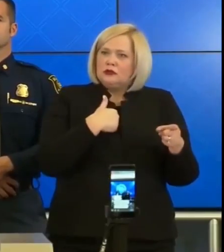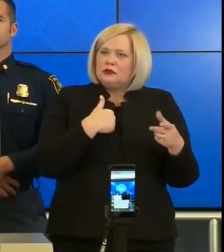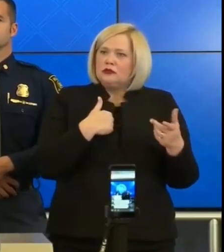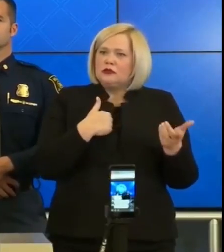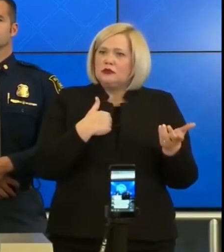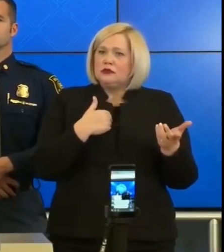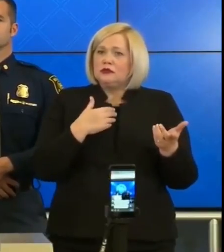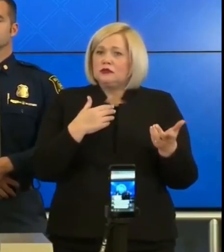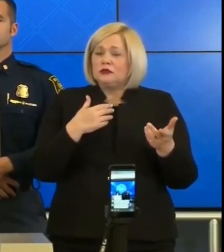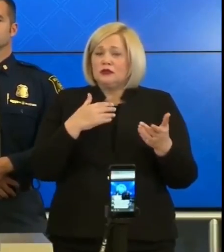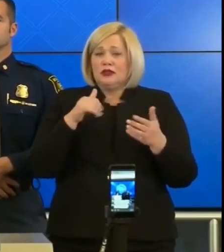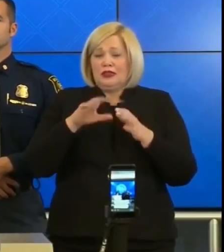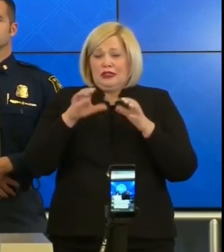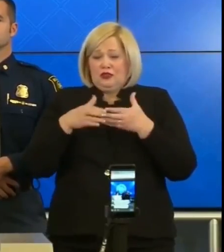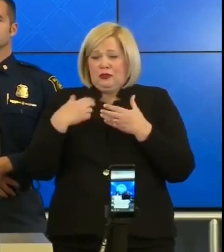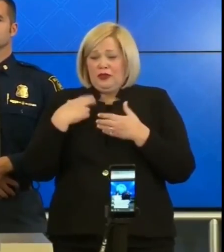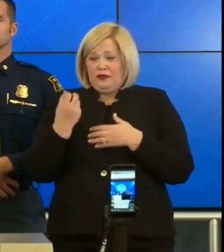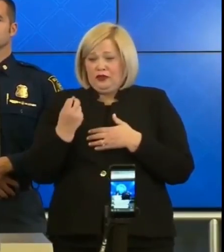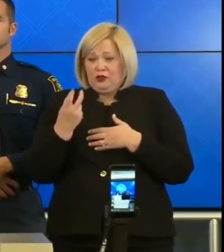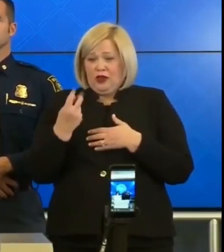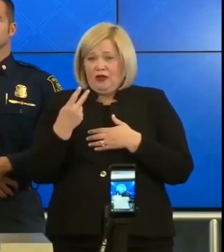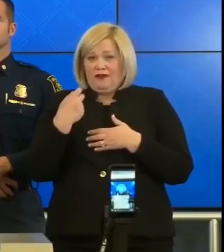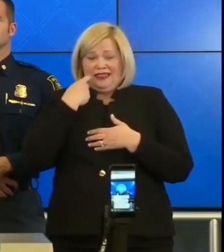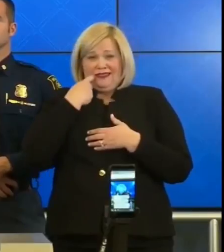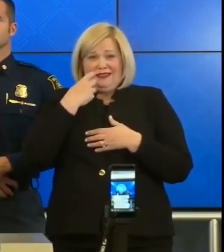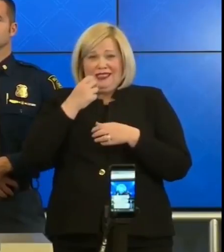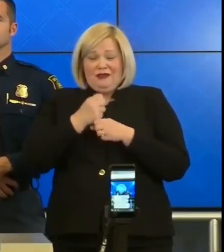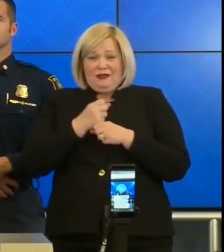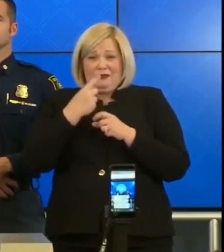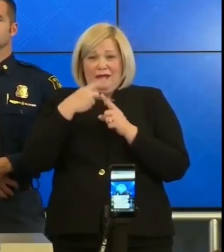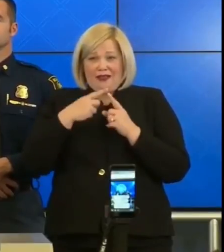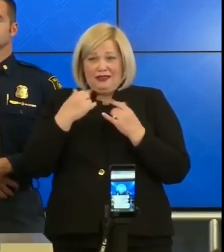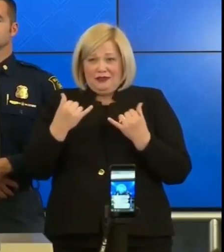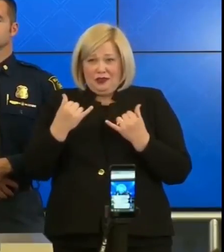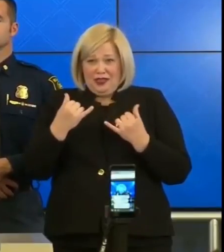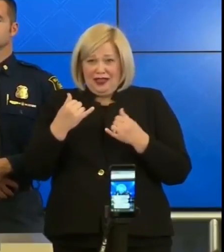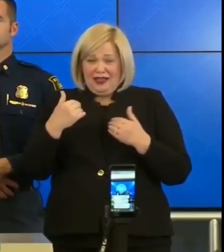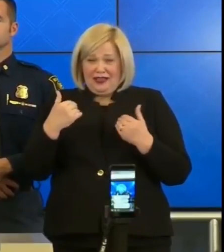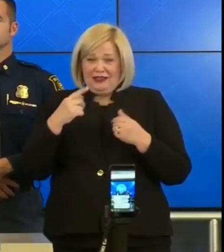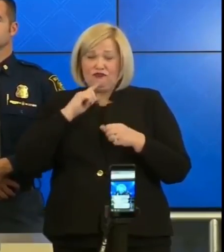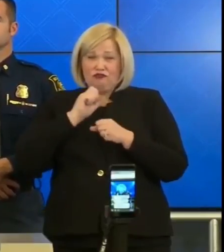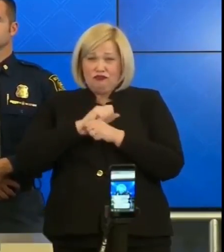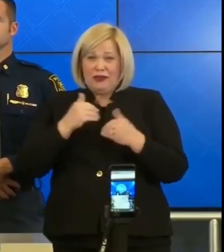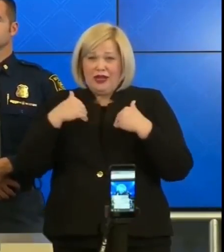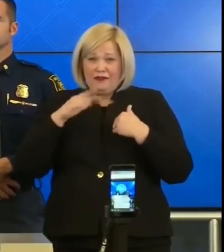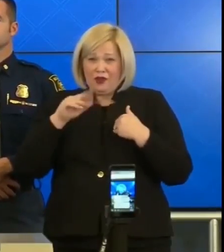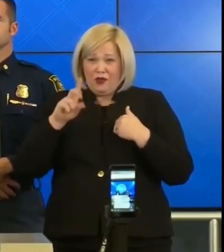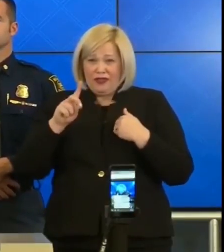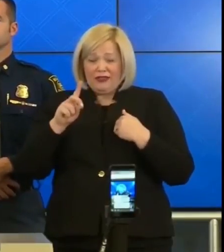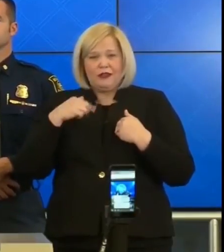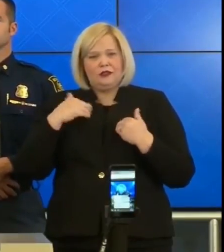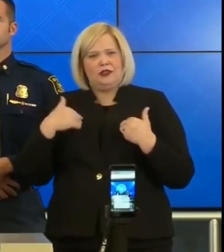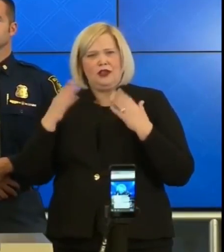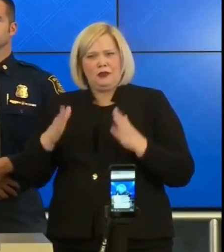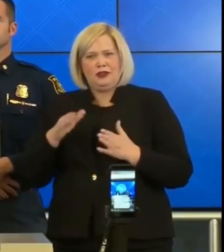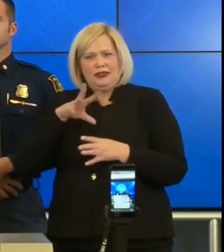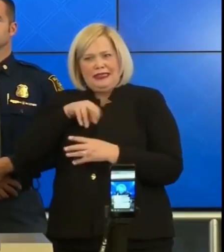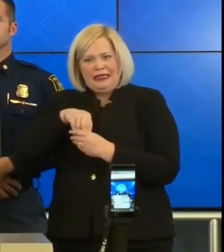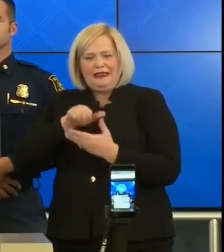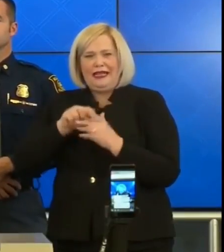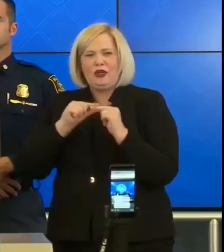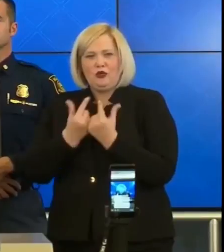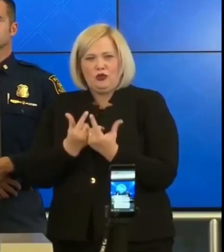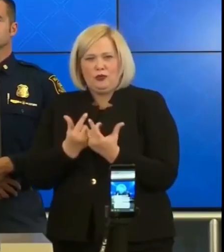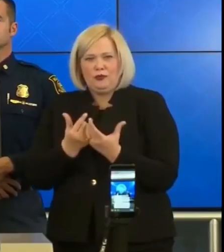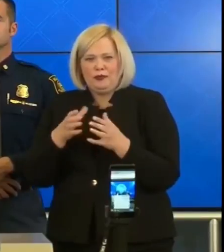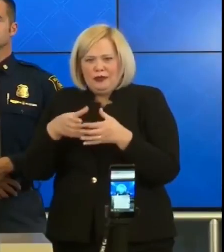In this group of 12 that have come back positive today, we know that there is a younger person in that group. And so